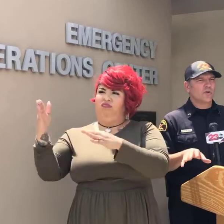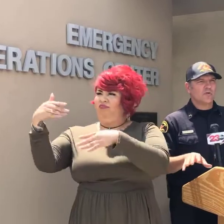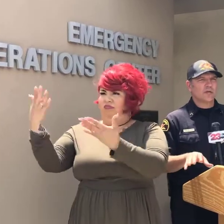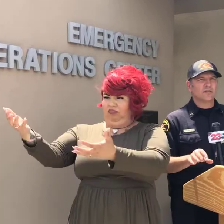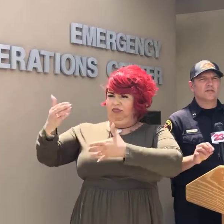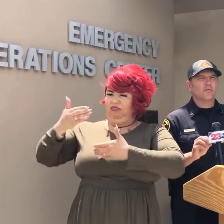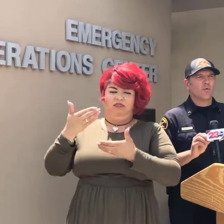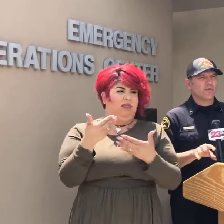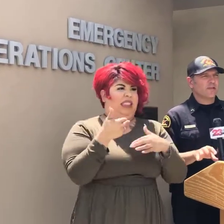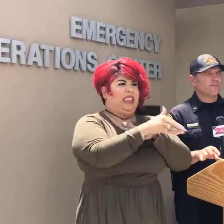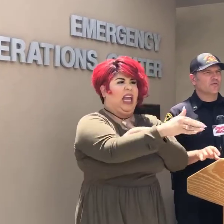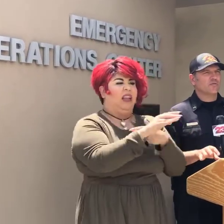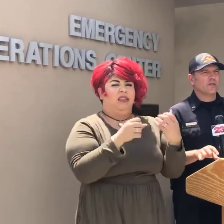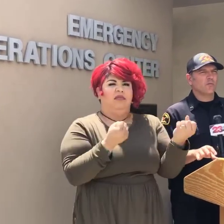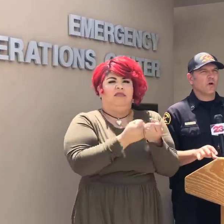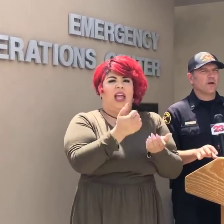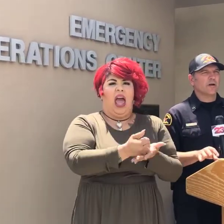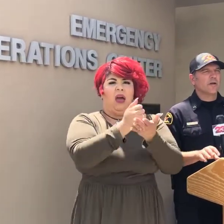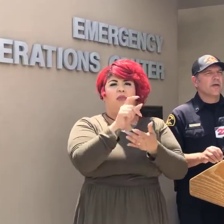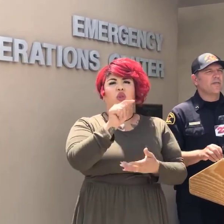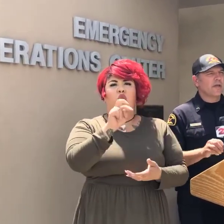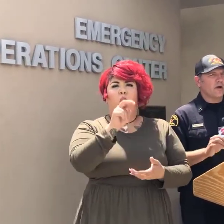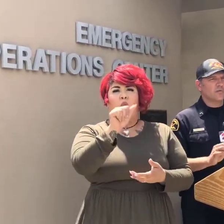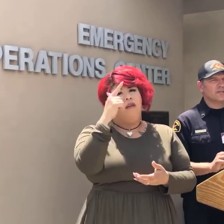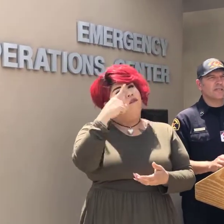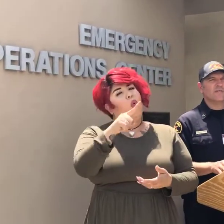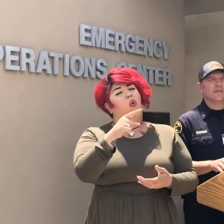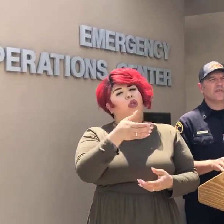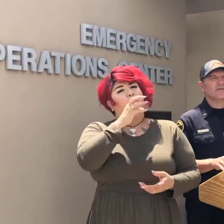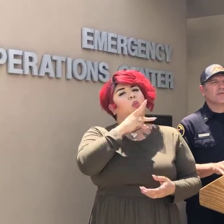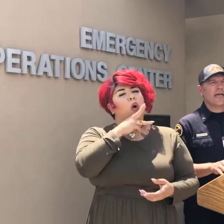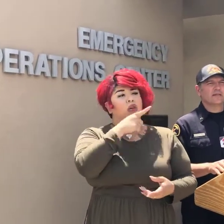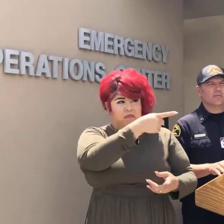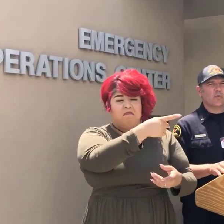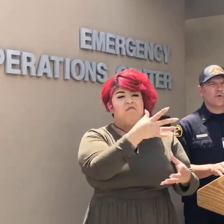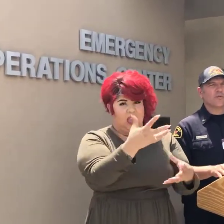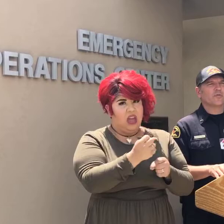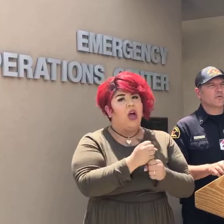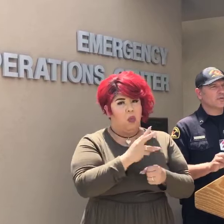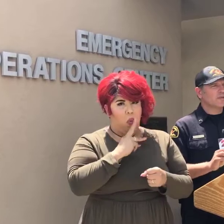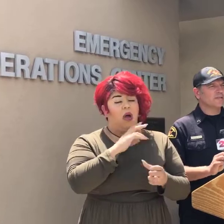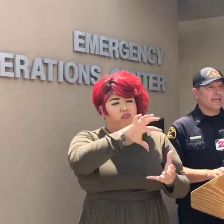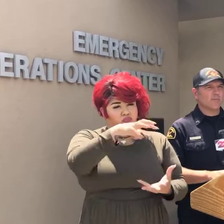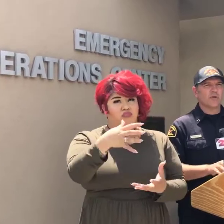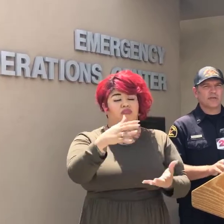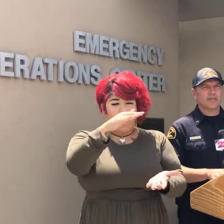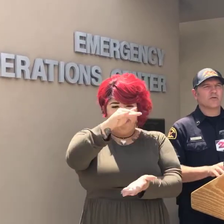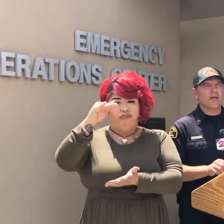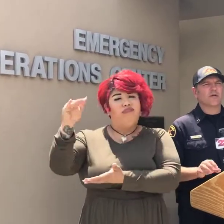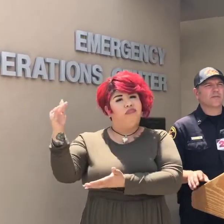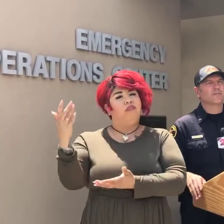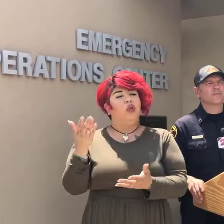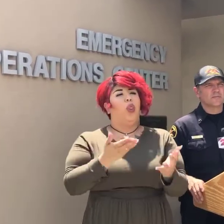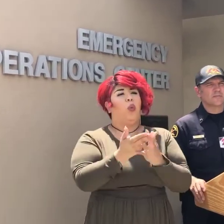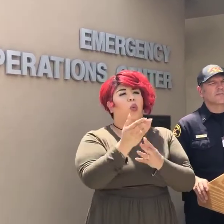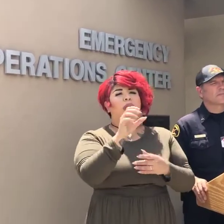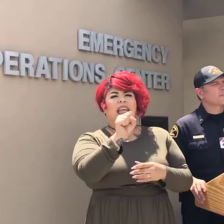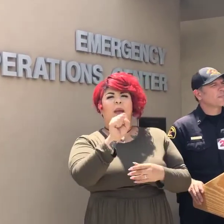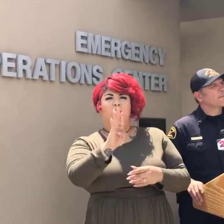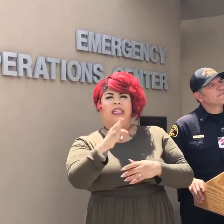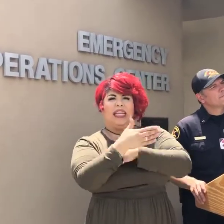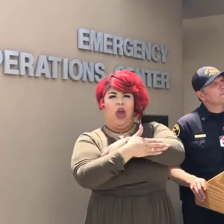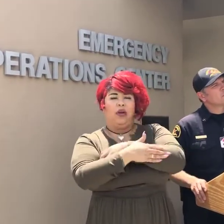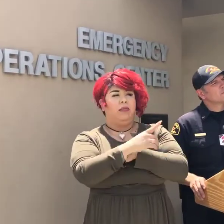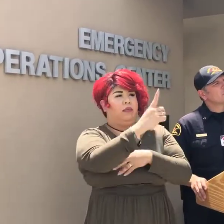to Torona to support them for drinking water, and they are receiving that support through San Bernardino County. What is